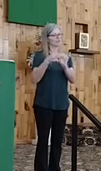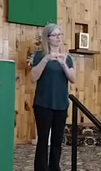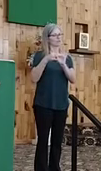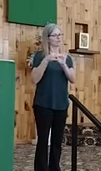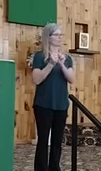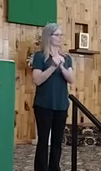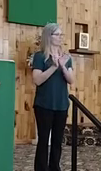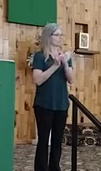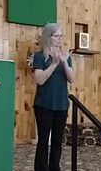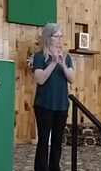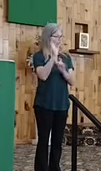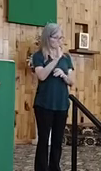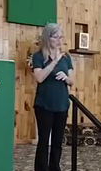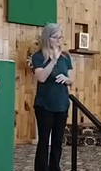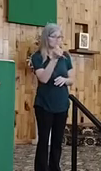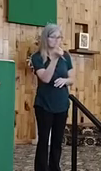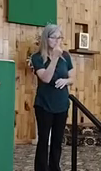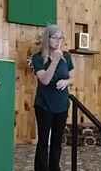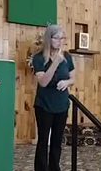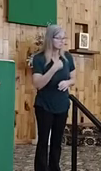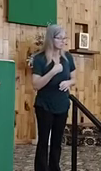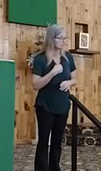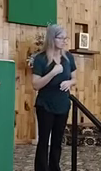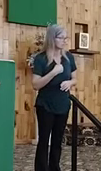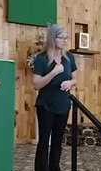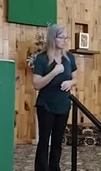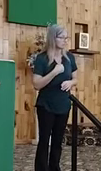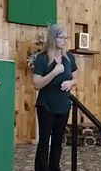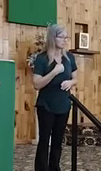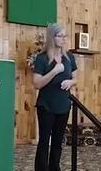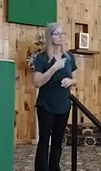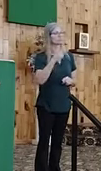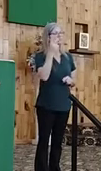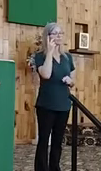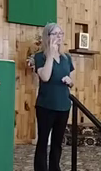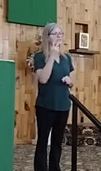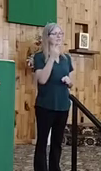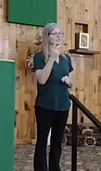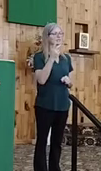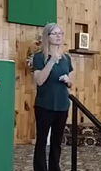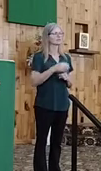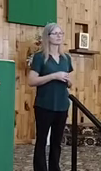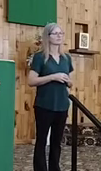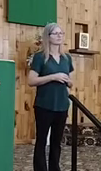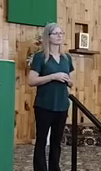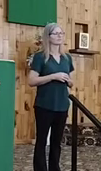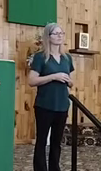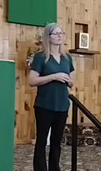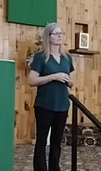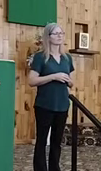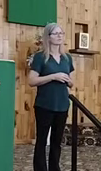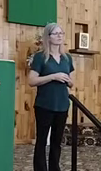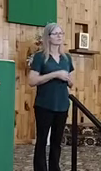Christ. Am I speaking to somebody? Yes. See, the world, again, so the world always acts contrary. The world wants us to think that,